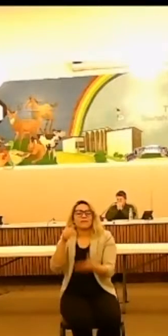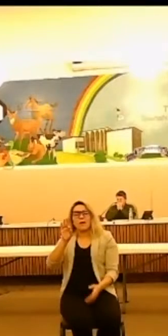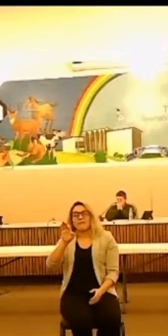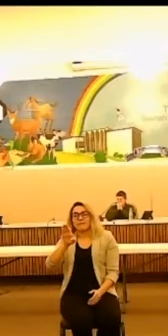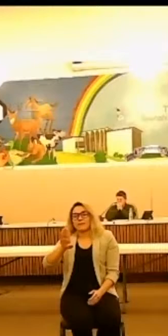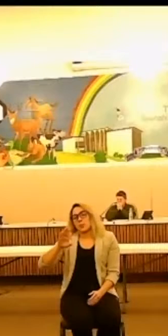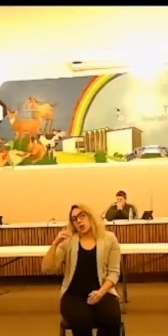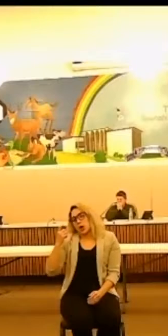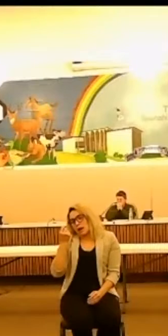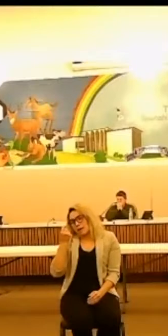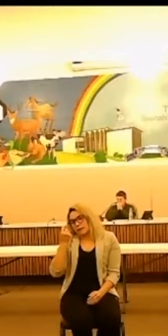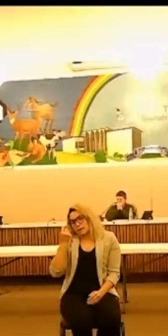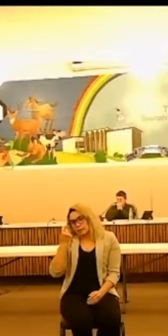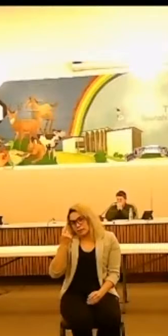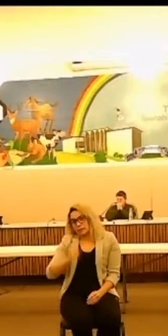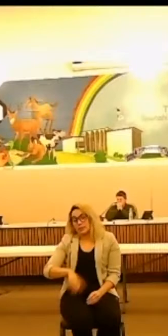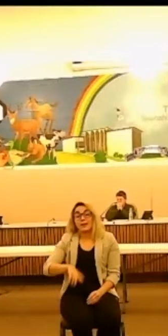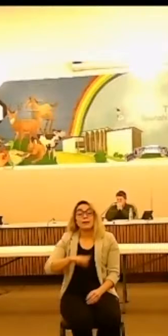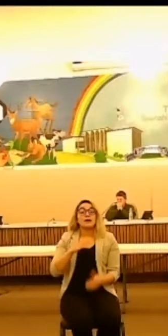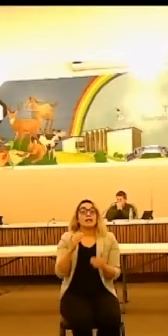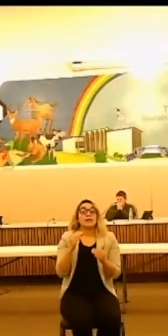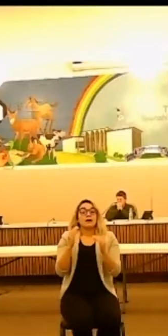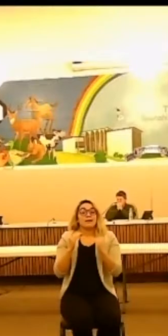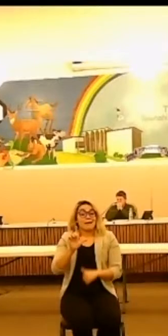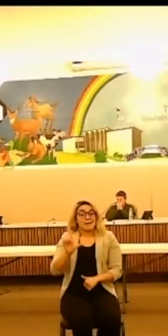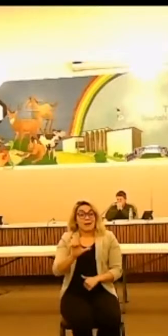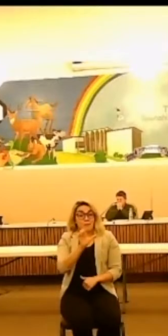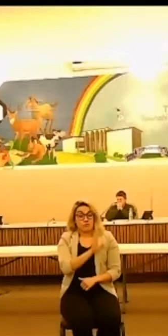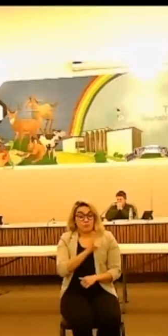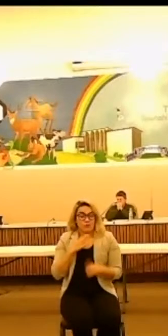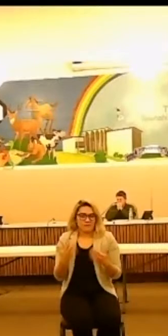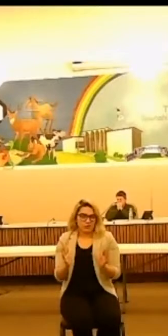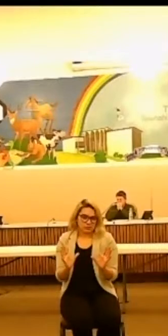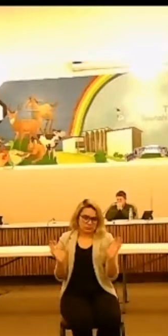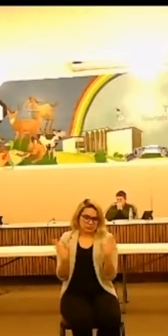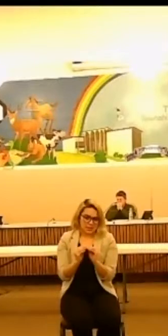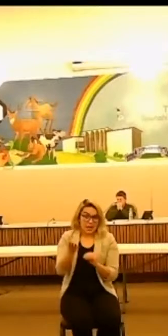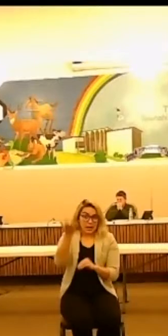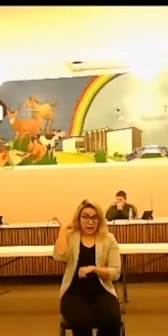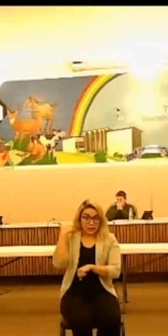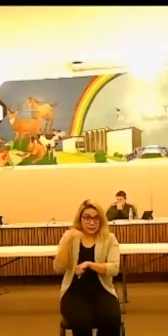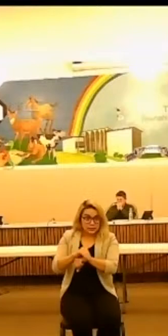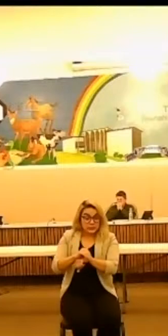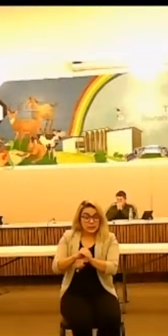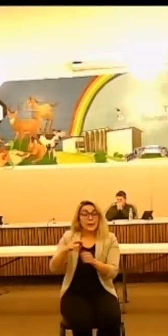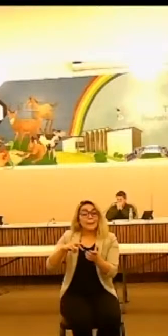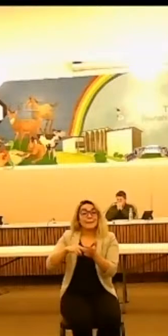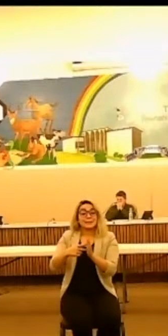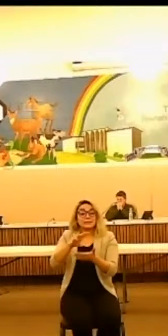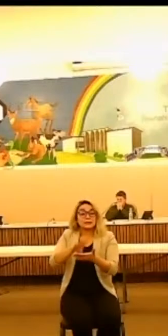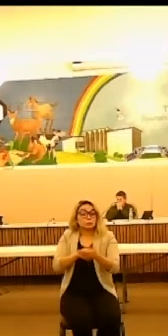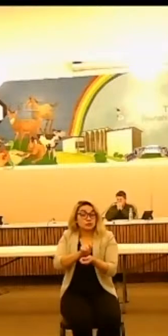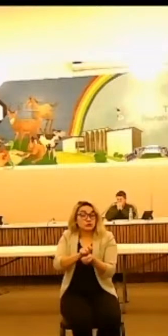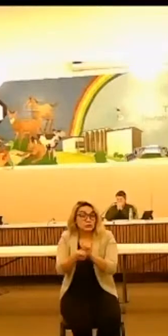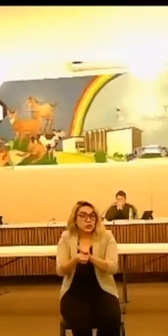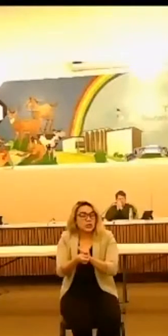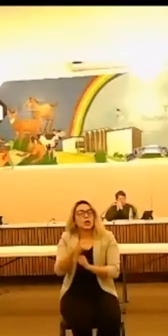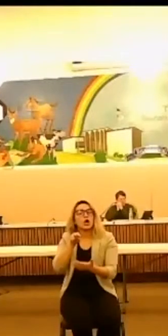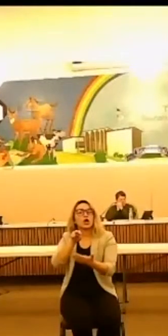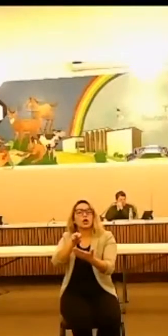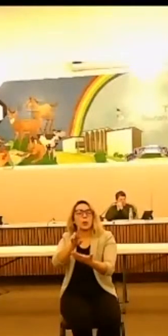night. Just keep watching the website for any changes to any of the library schedules. So pretty simple.